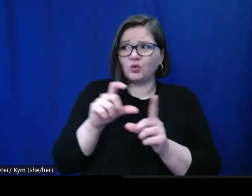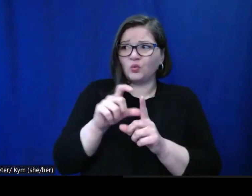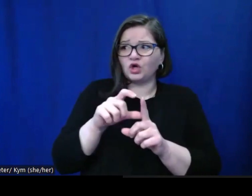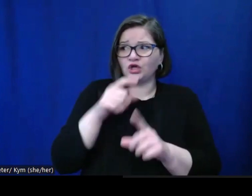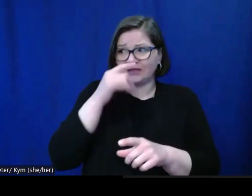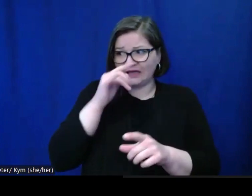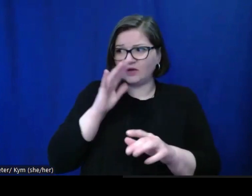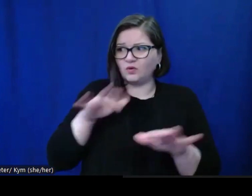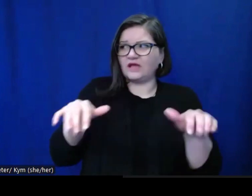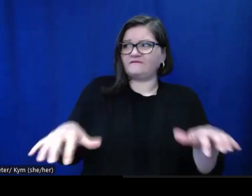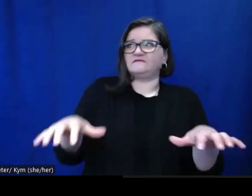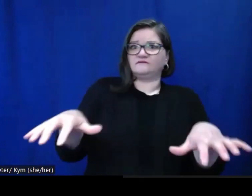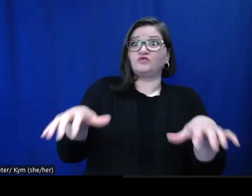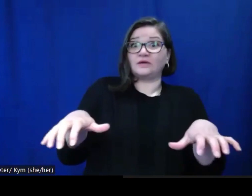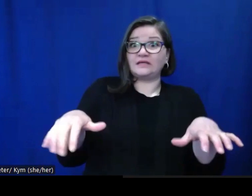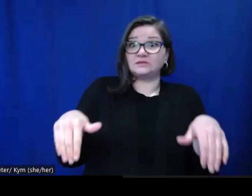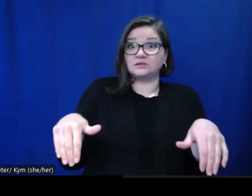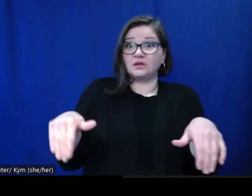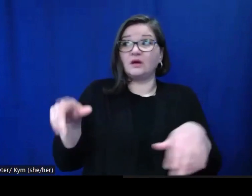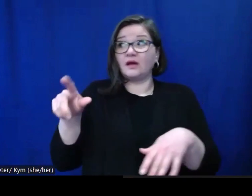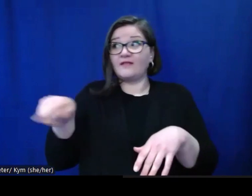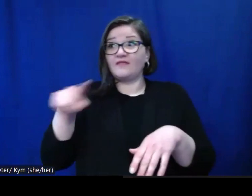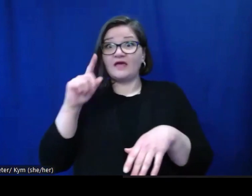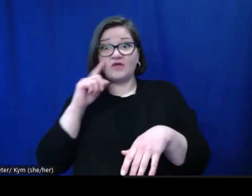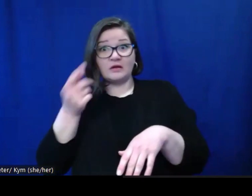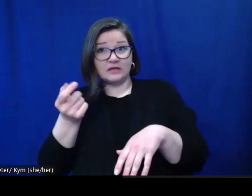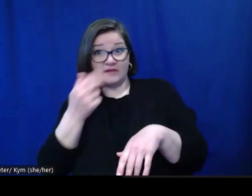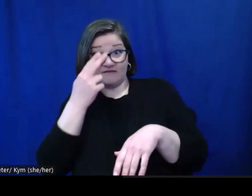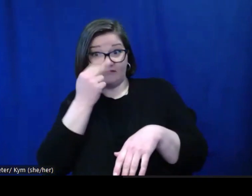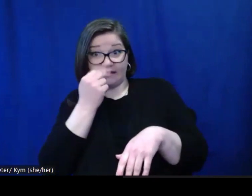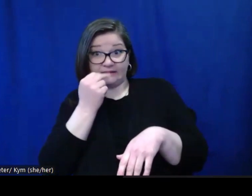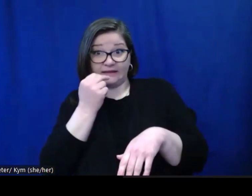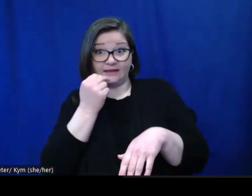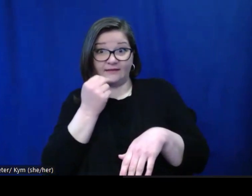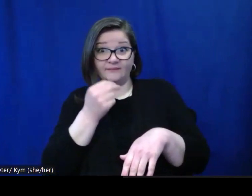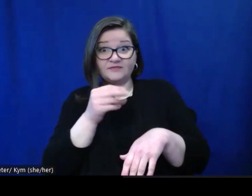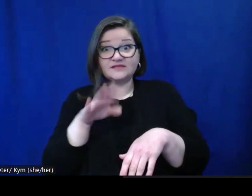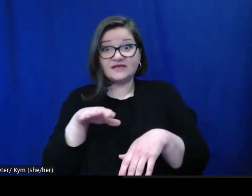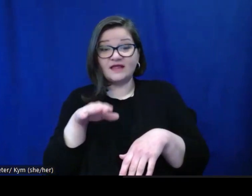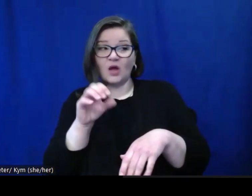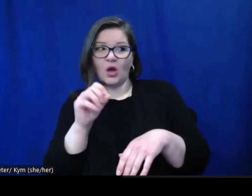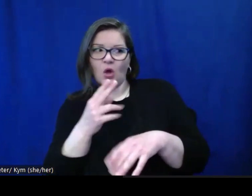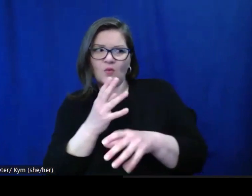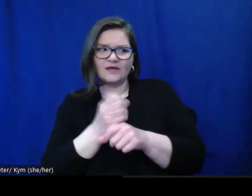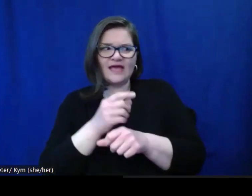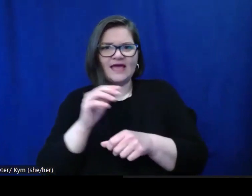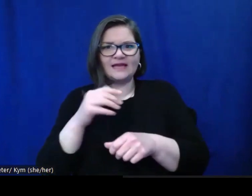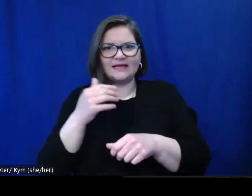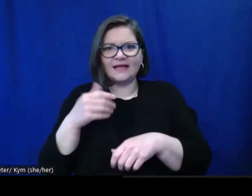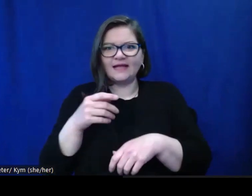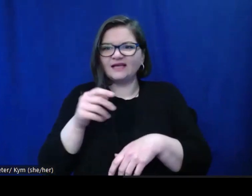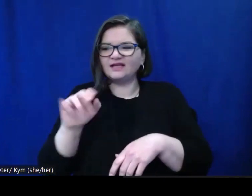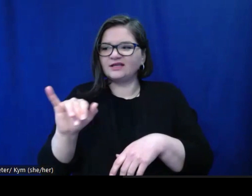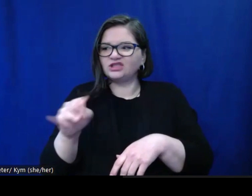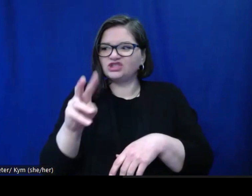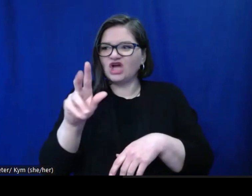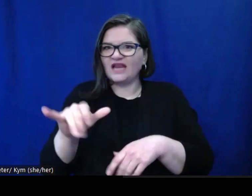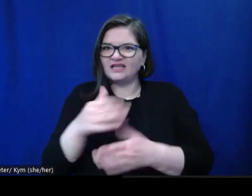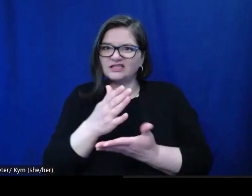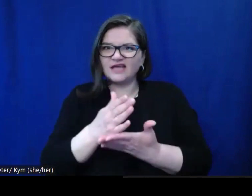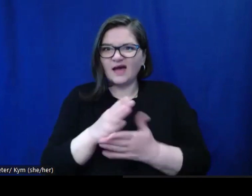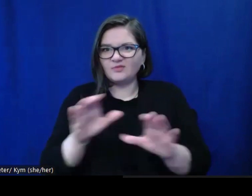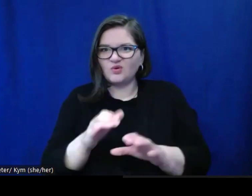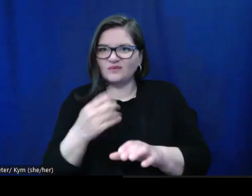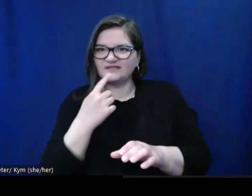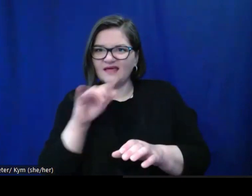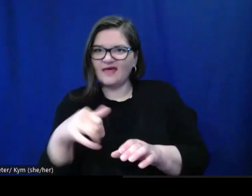in a way comical, that's the way we get little Johnny to just stop doing what Johnny is doing. But what they